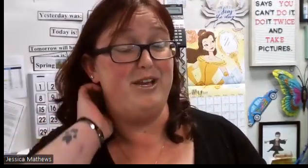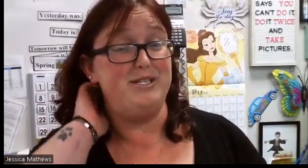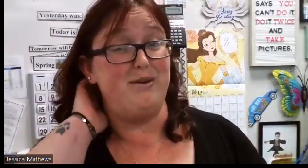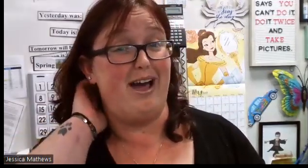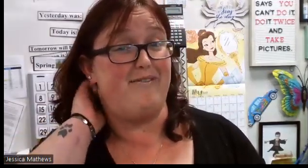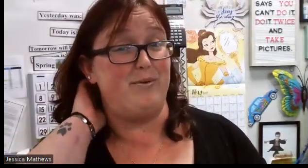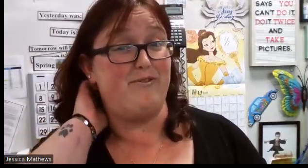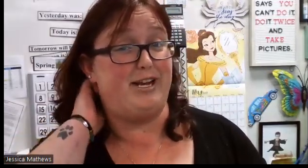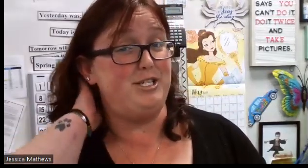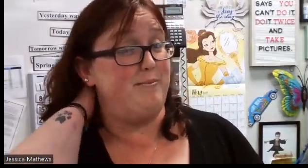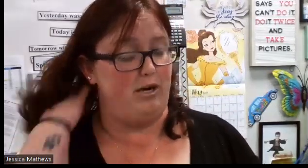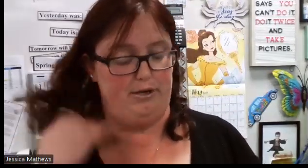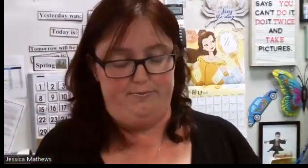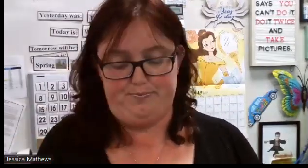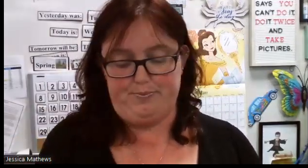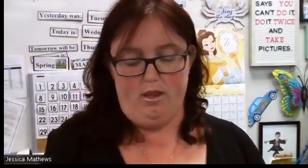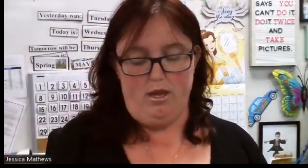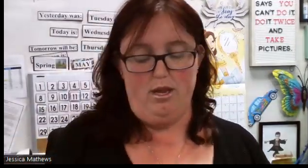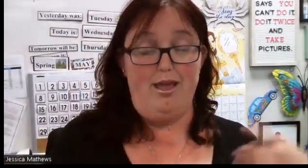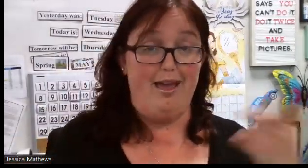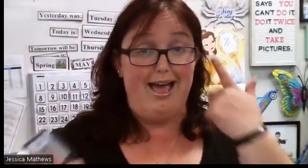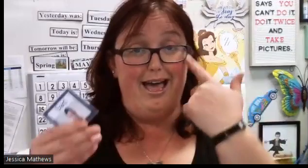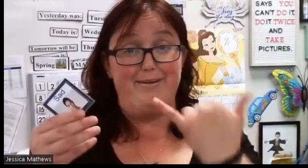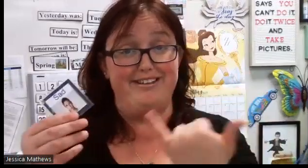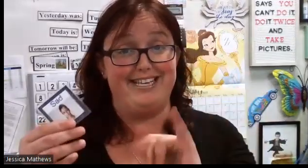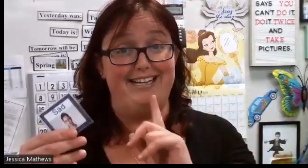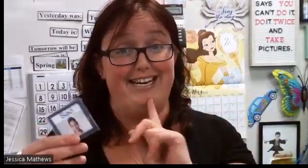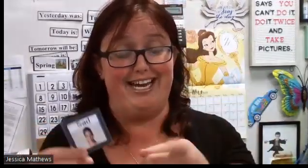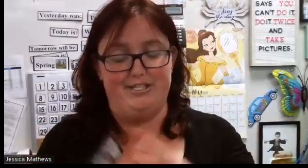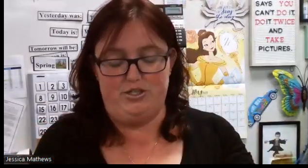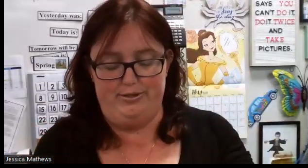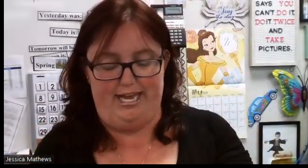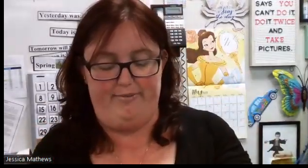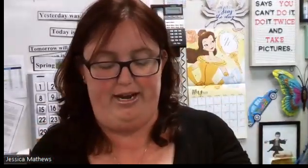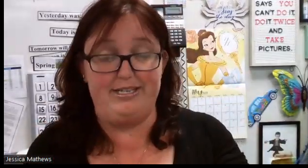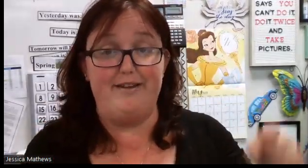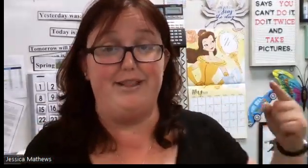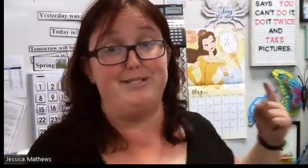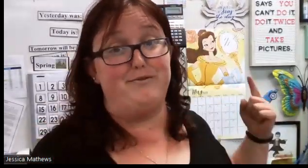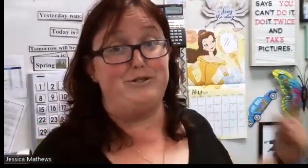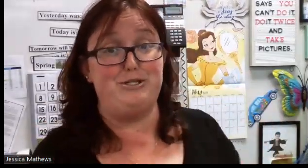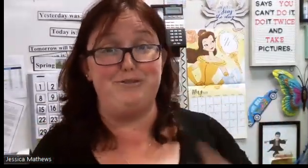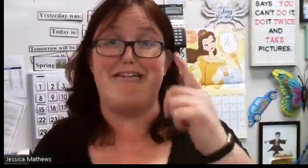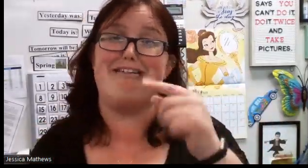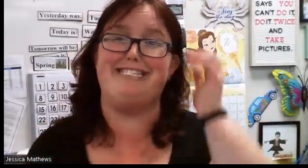so I feel refreshed tomorrow. I'm a little sad today. It's true as I have been every day for the last over two years.